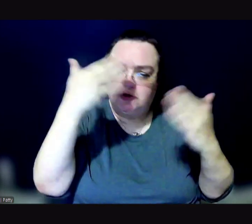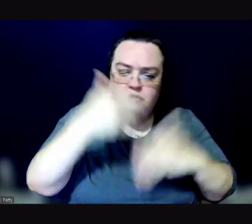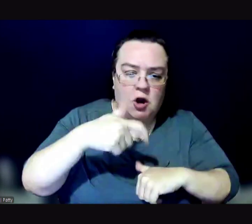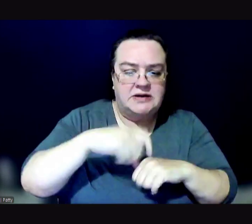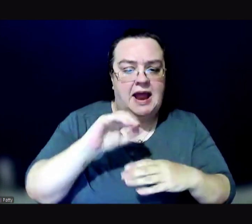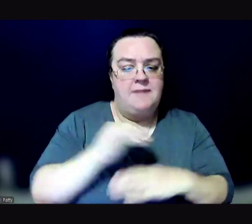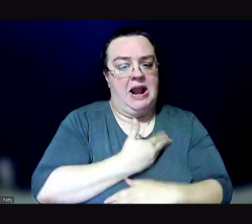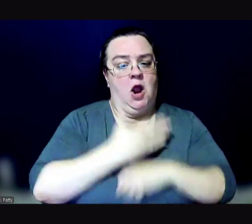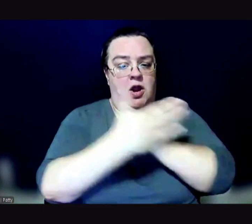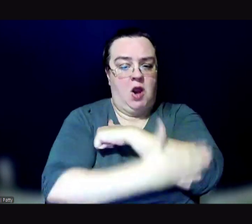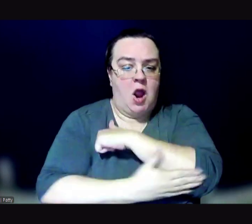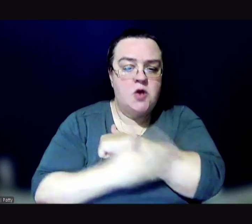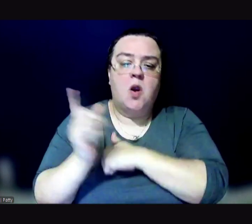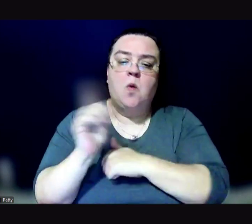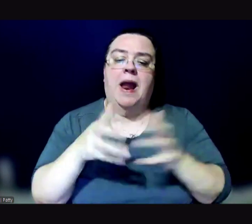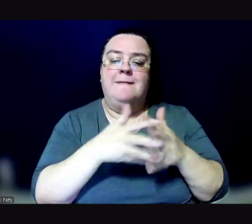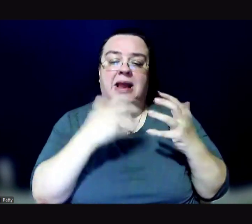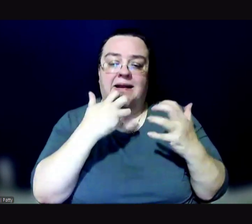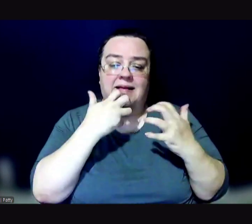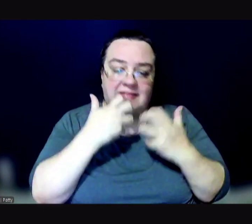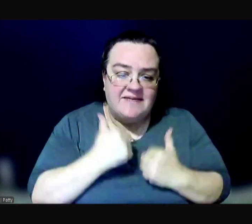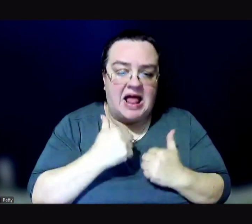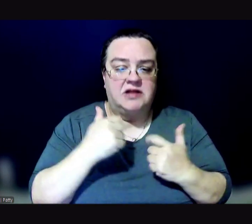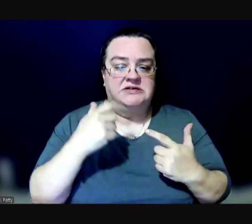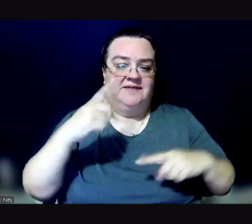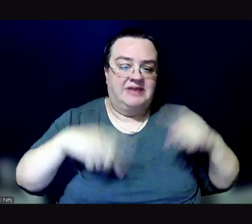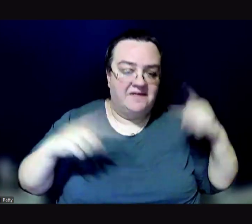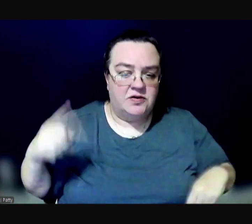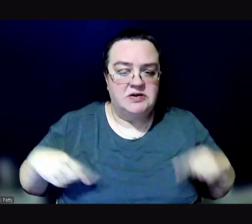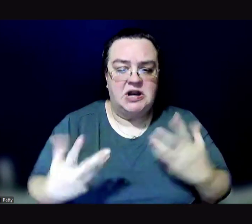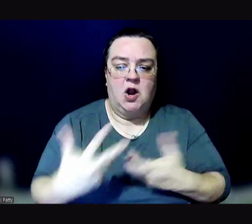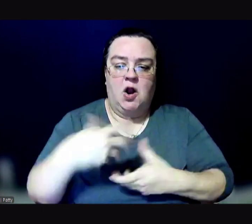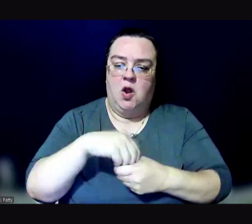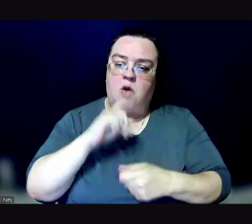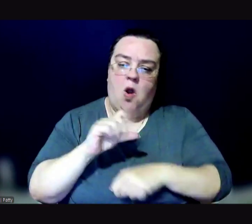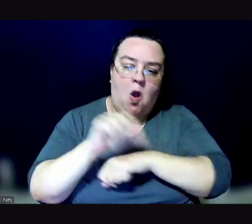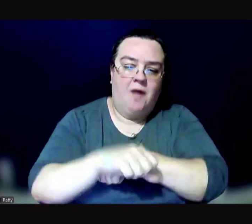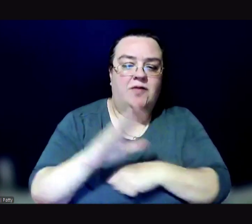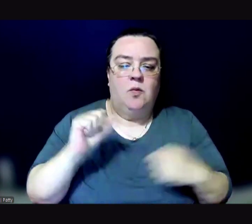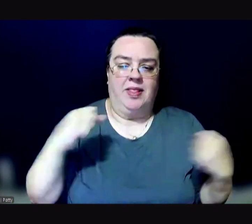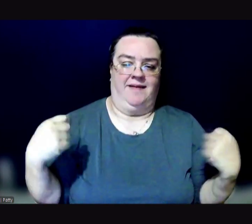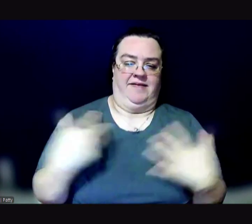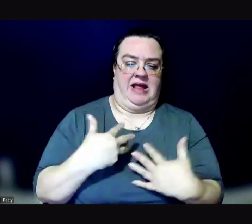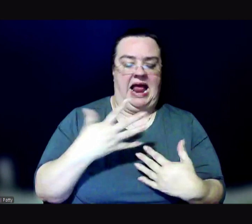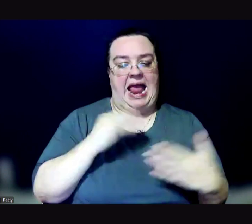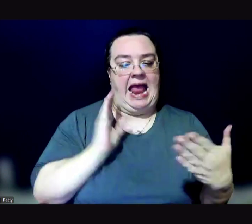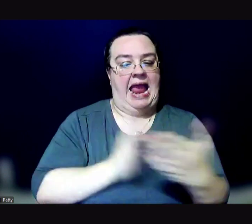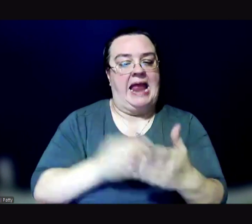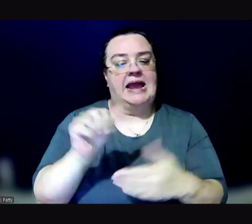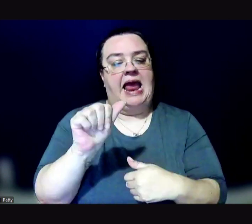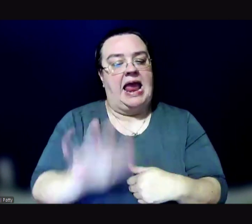diversity and inclusion were overcome with xenophobia and anti-Asian racism.